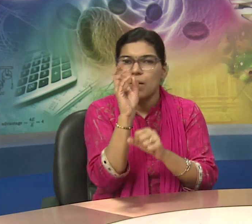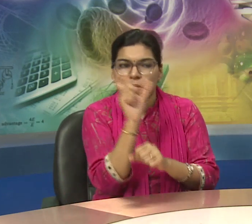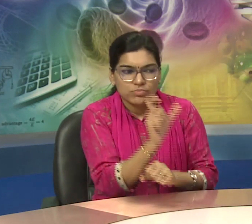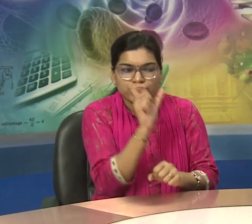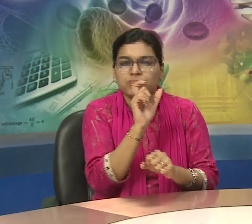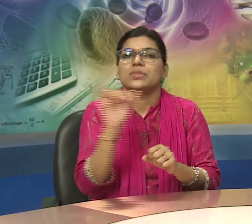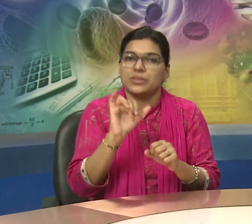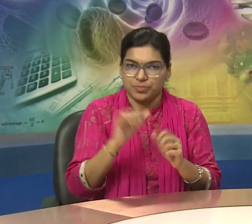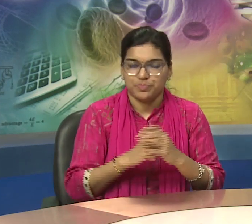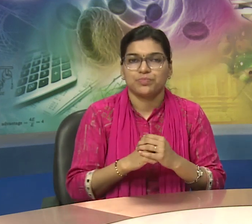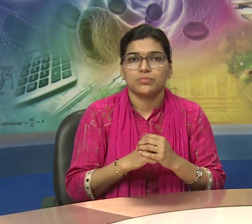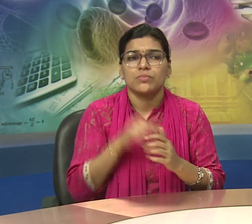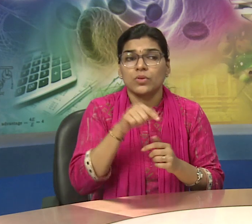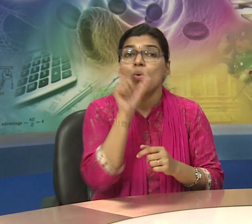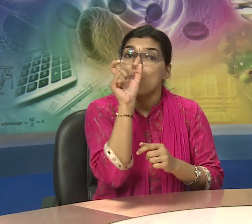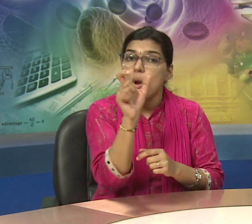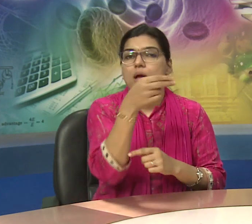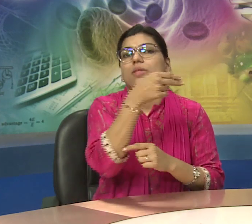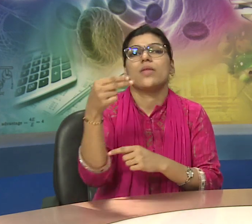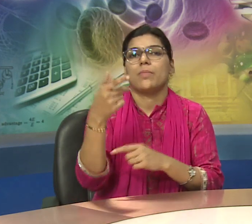some codes, barcodes.